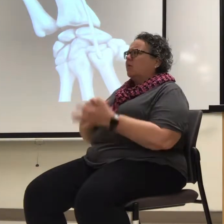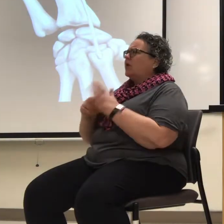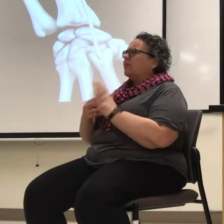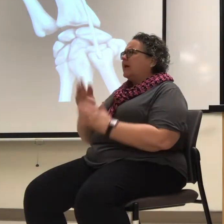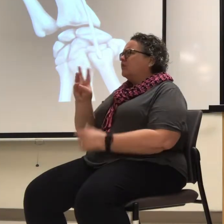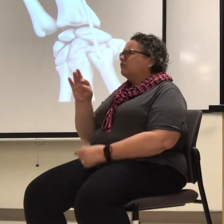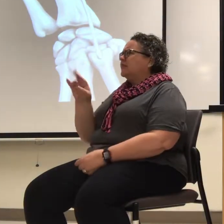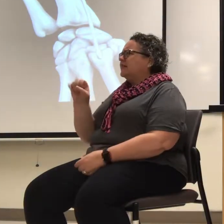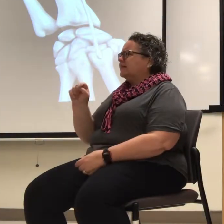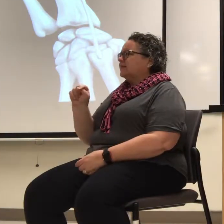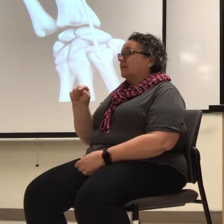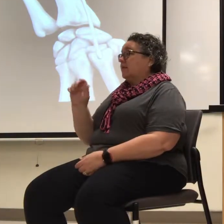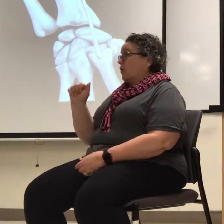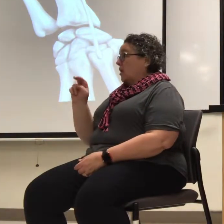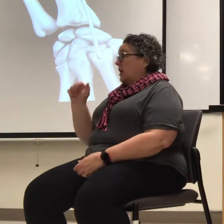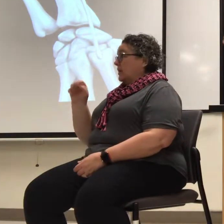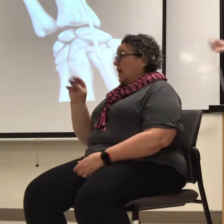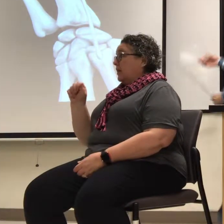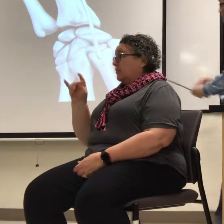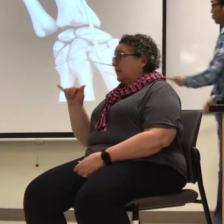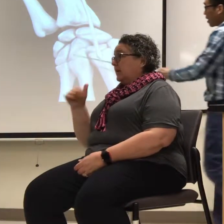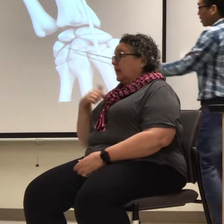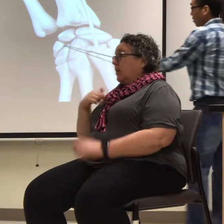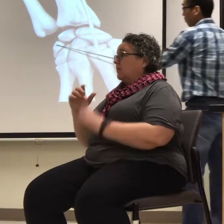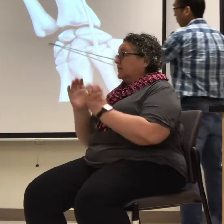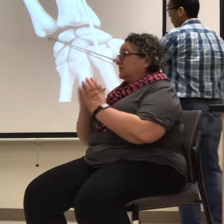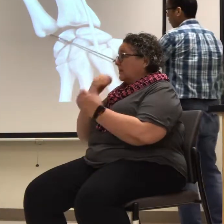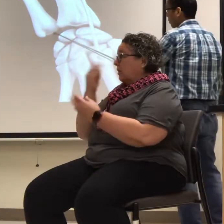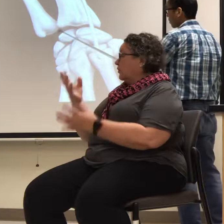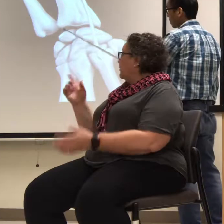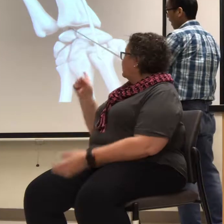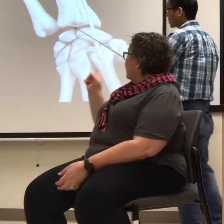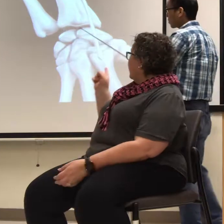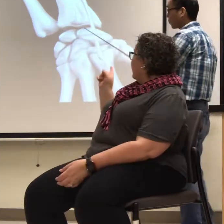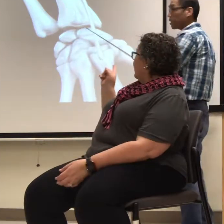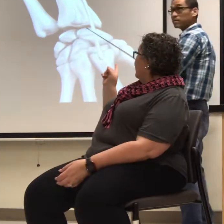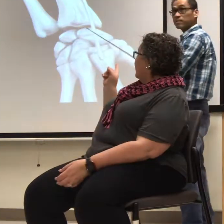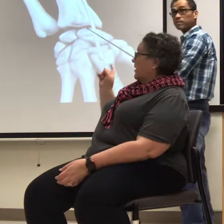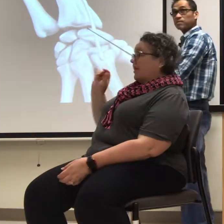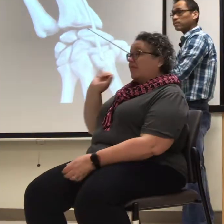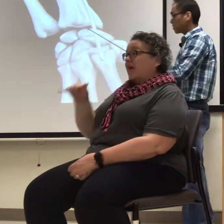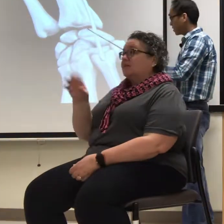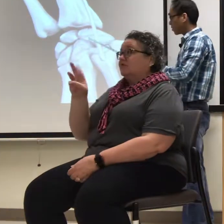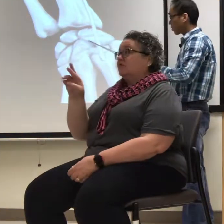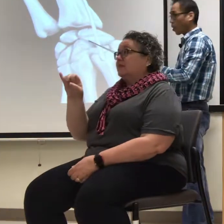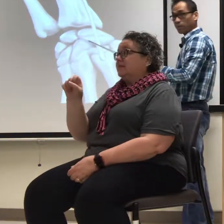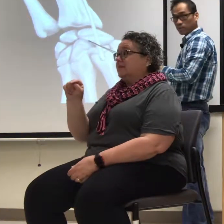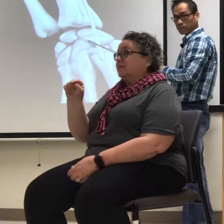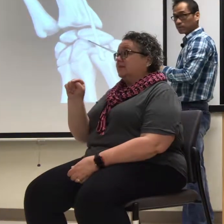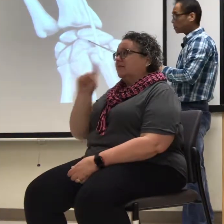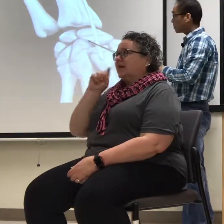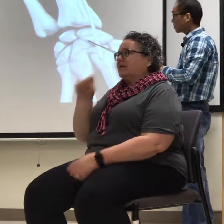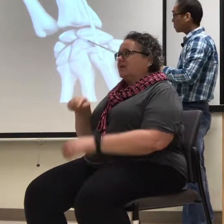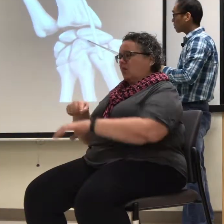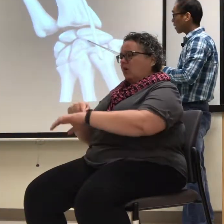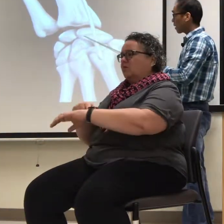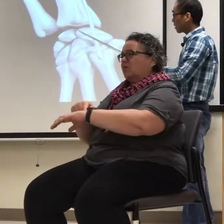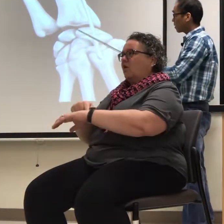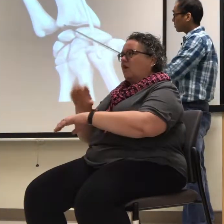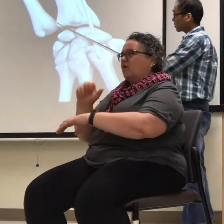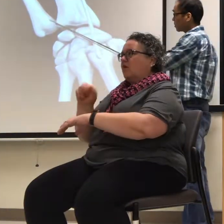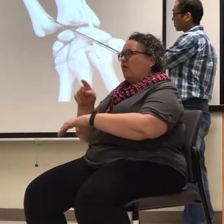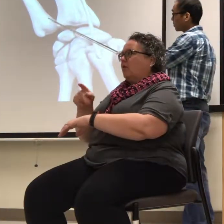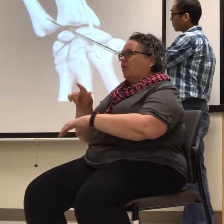wrist? What's the wrist in anatomy? I would say it's right here. That's the wrist, because these are the carpals.